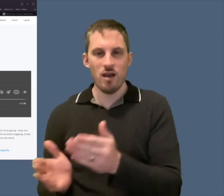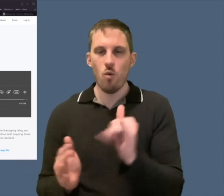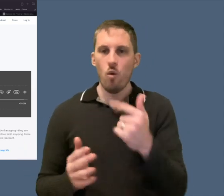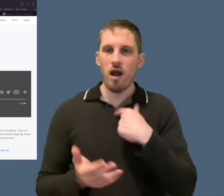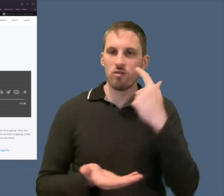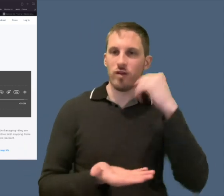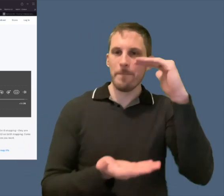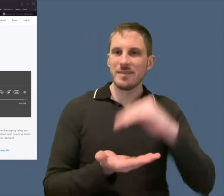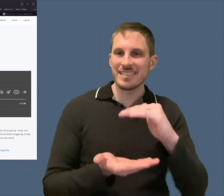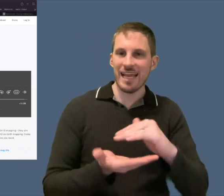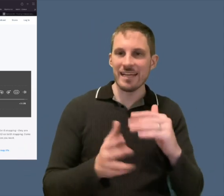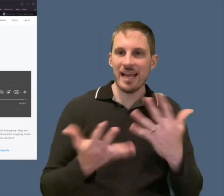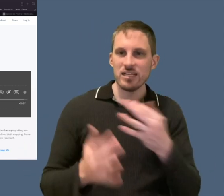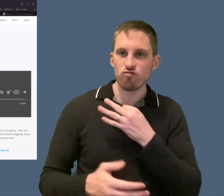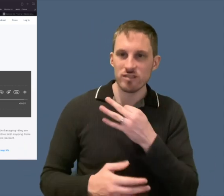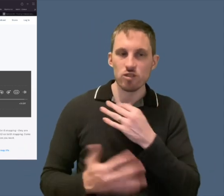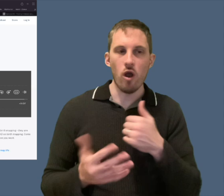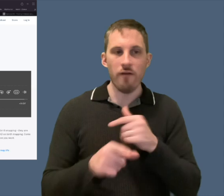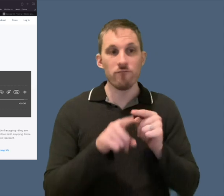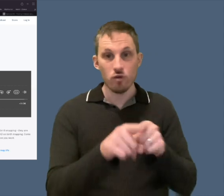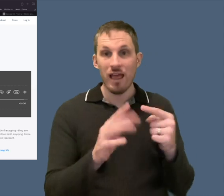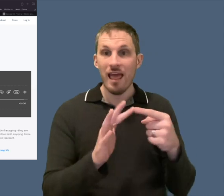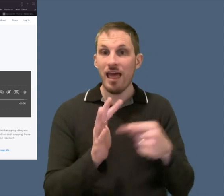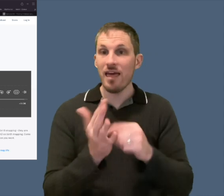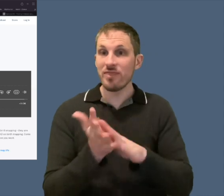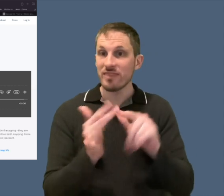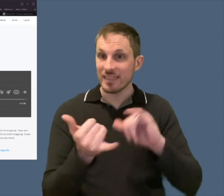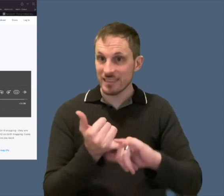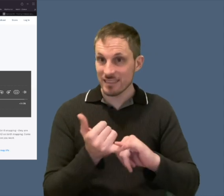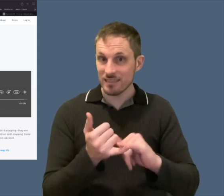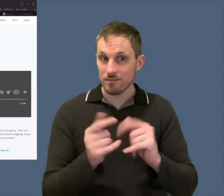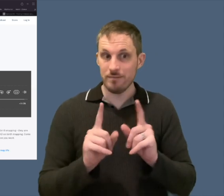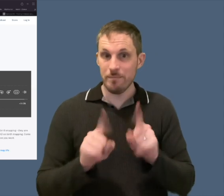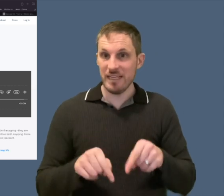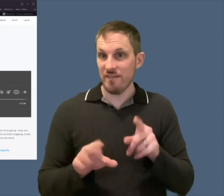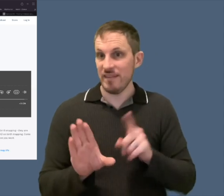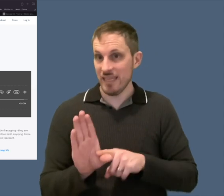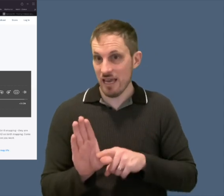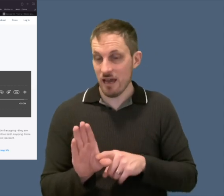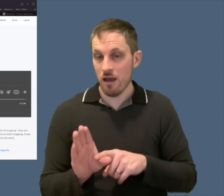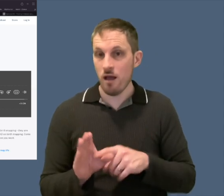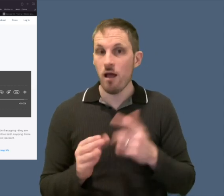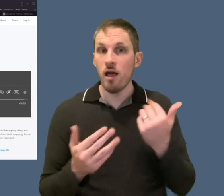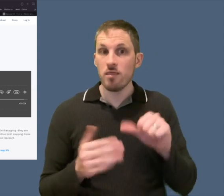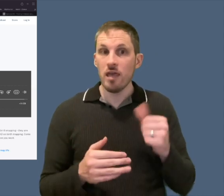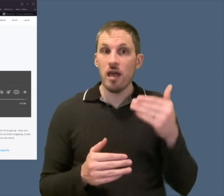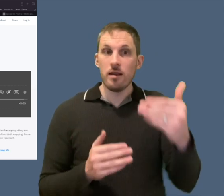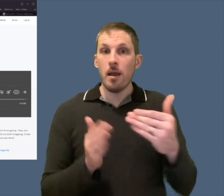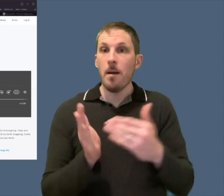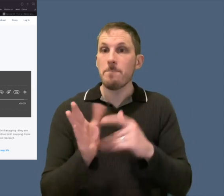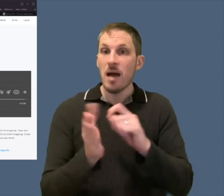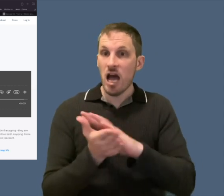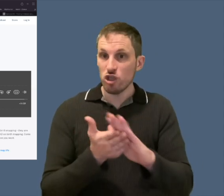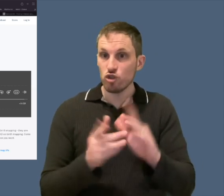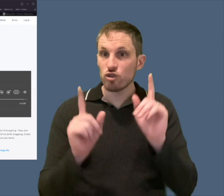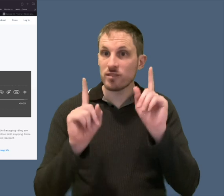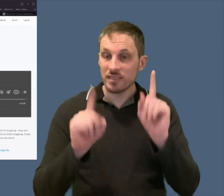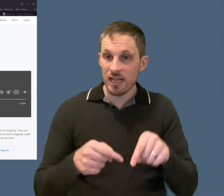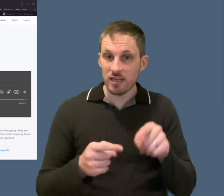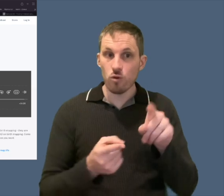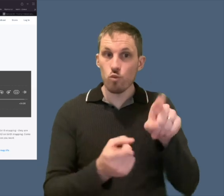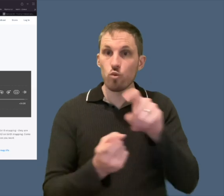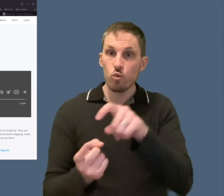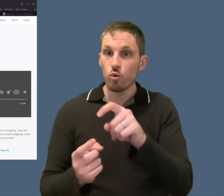way I could. So I got through ethics at the beginning of the year, and in March started to recruit the first